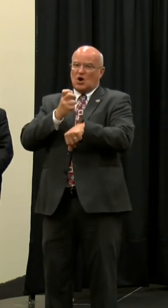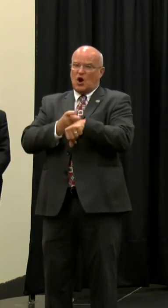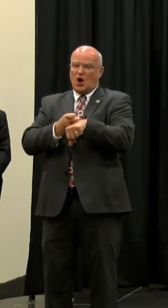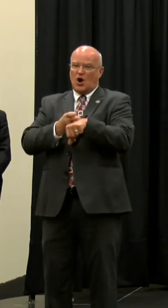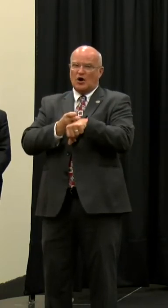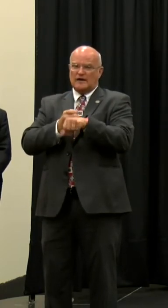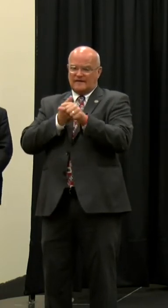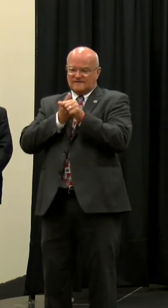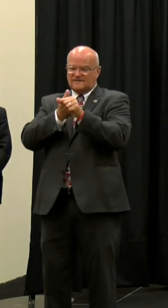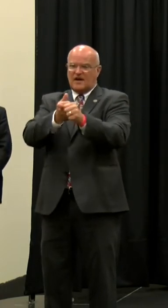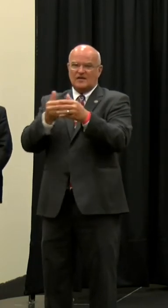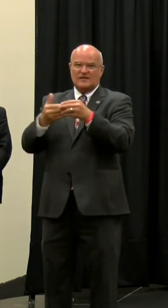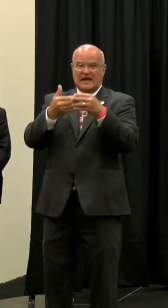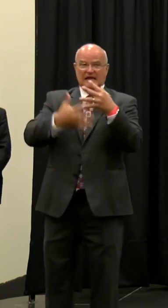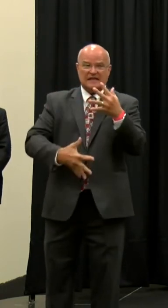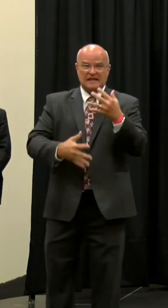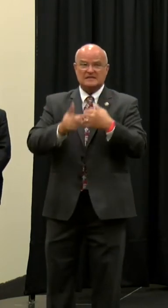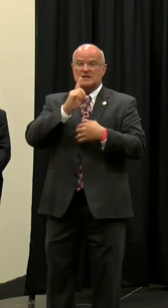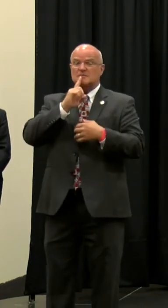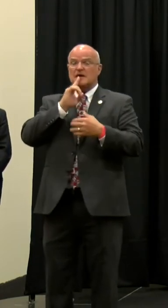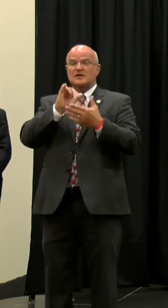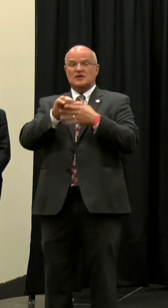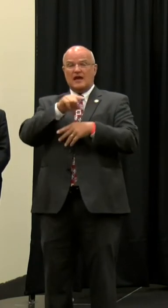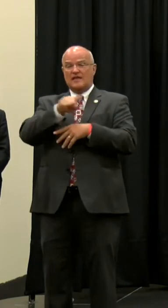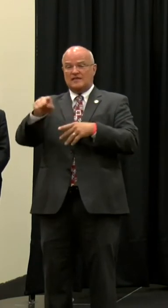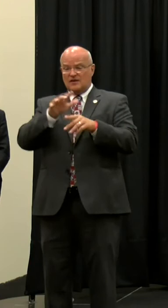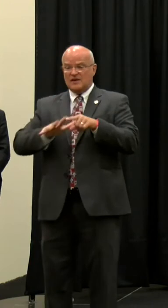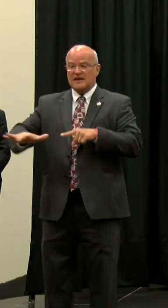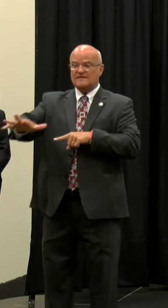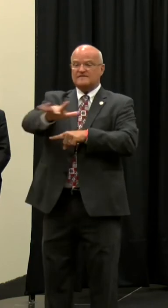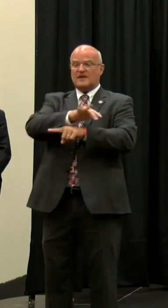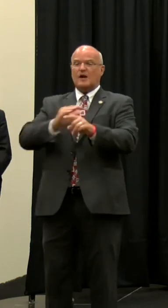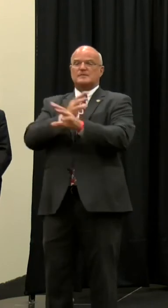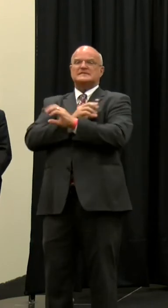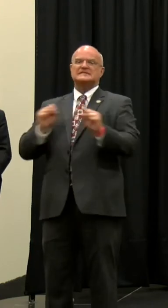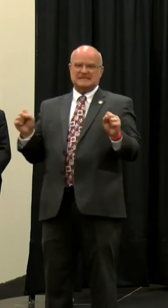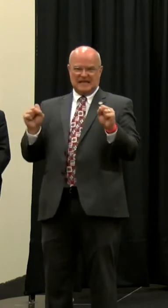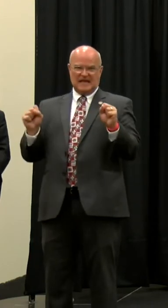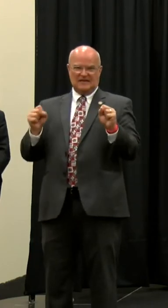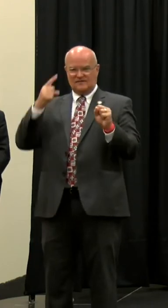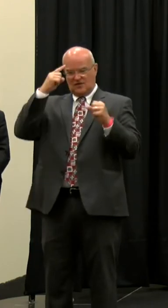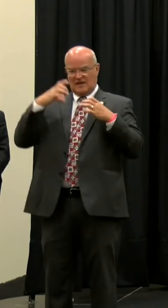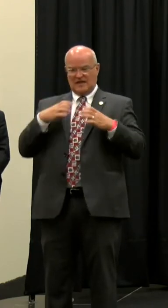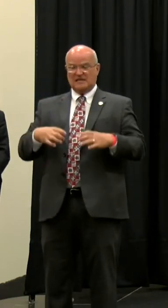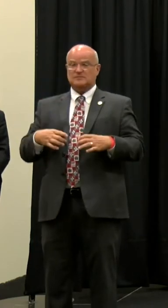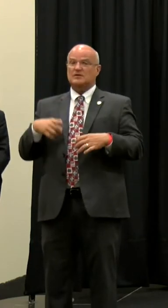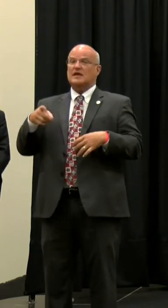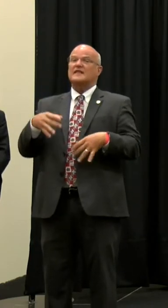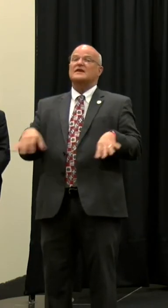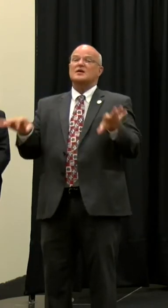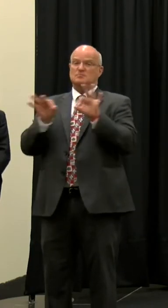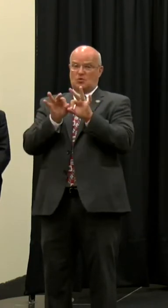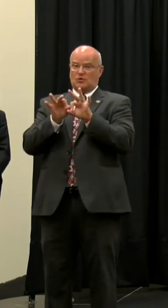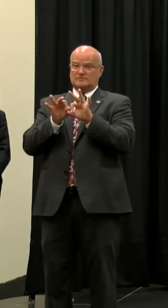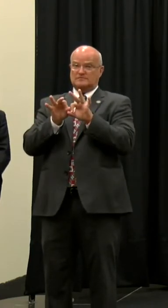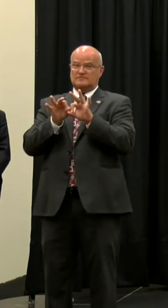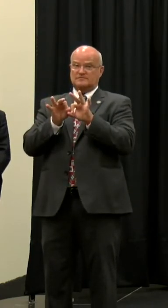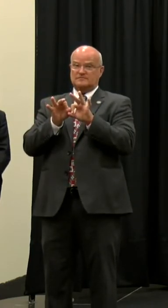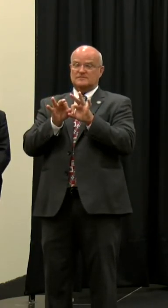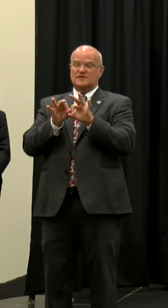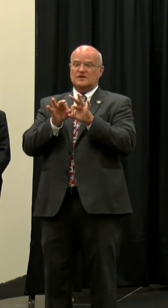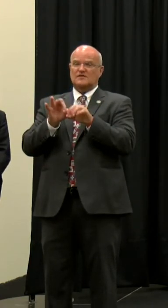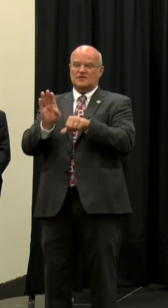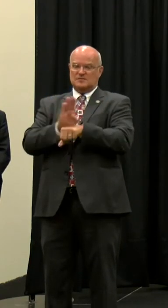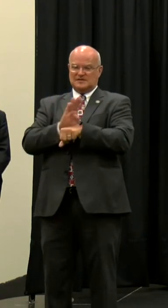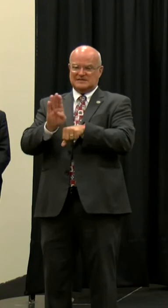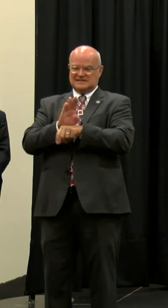with the guidelines, to make sure their environment is safe for their customers. They know that's important for their business model. And so I